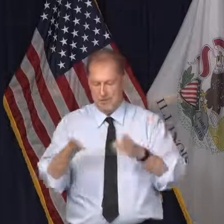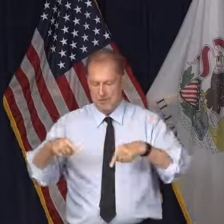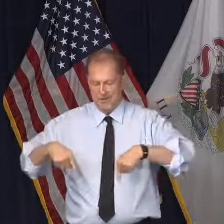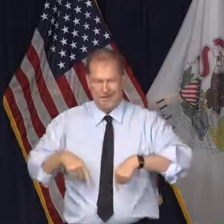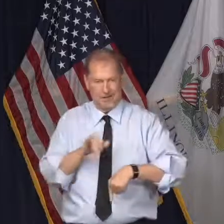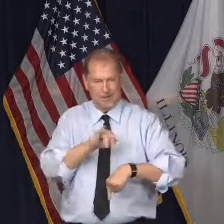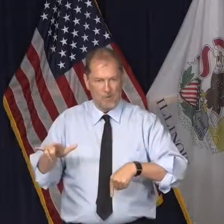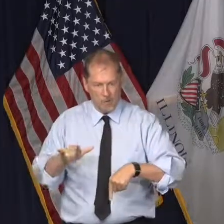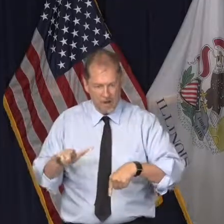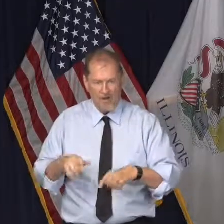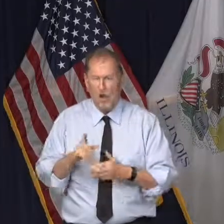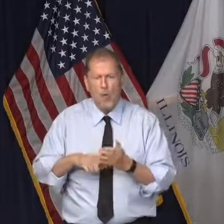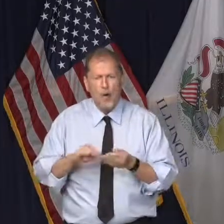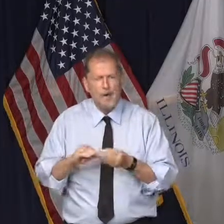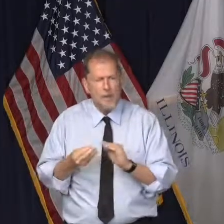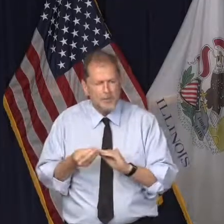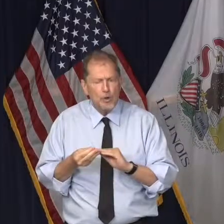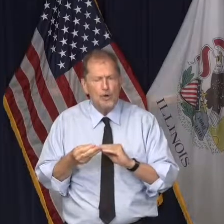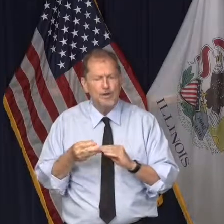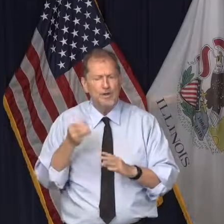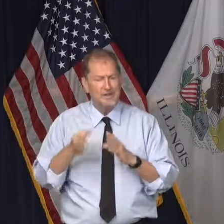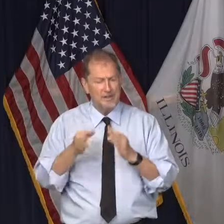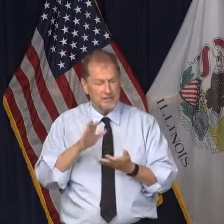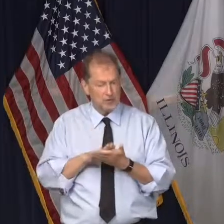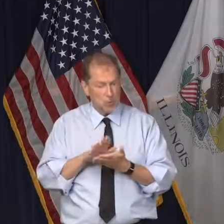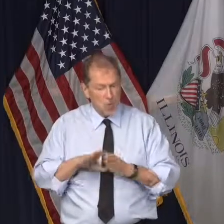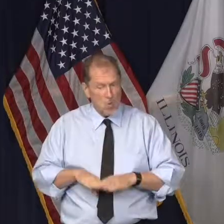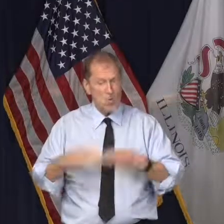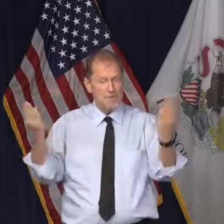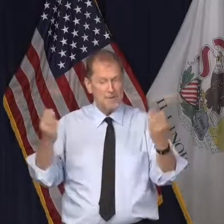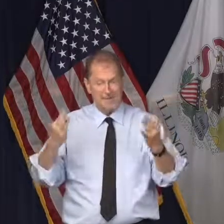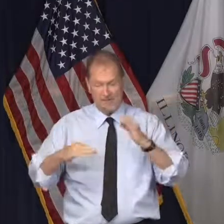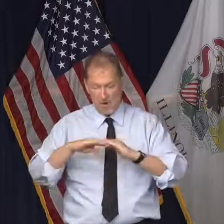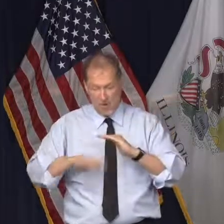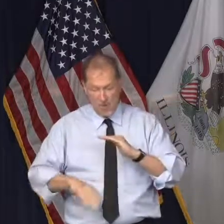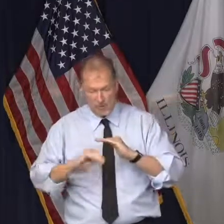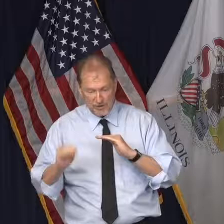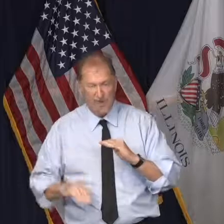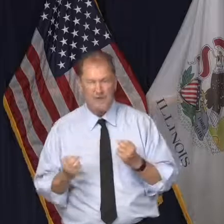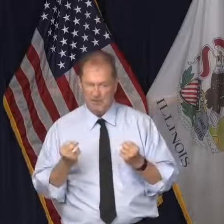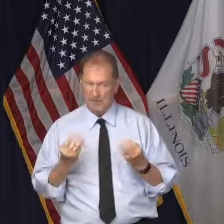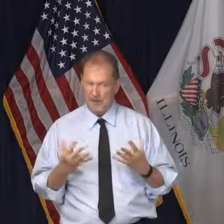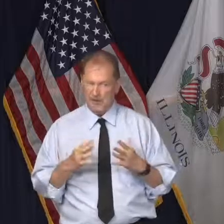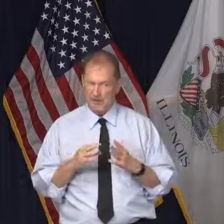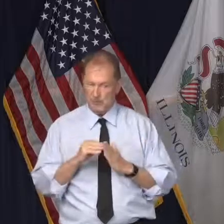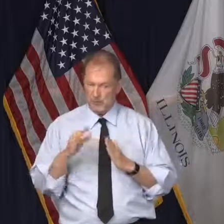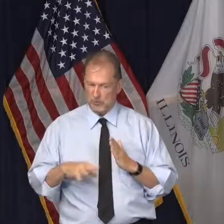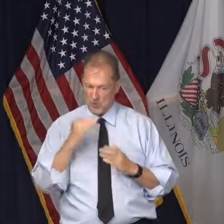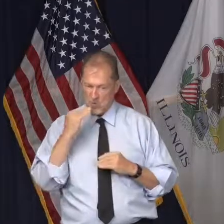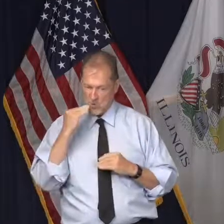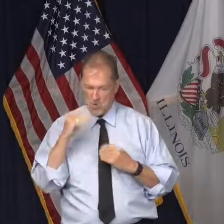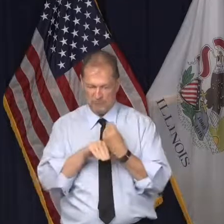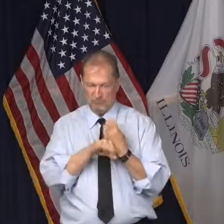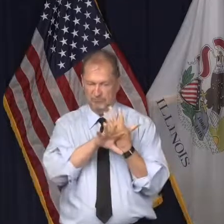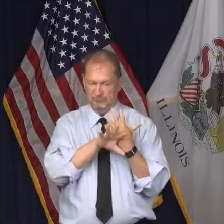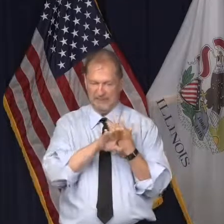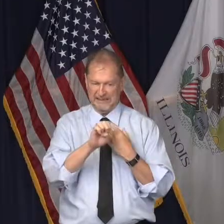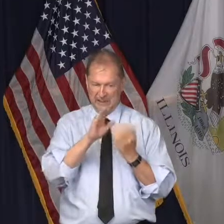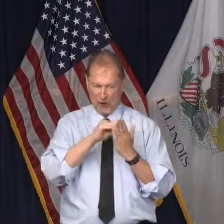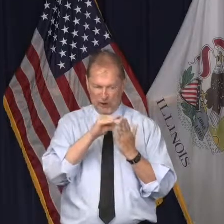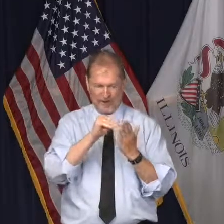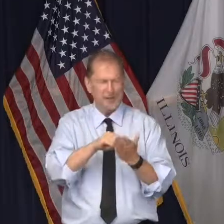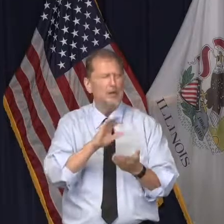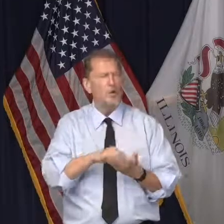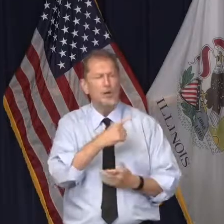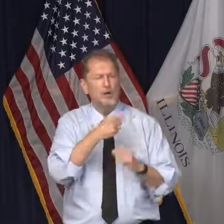strive for something? And for parents of us, a lot of us who have kids at home right now, e-learning, that we can look forward to or strive